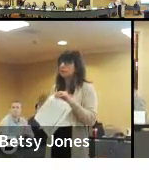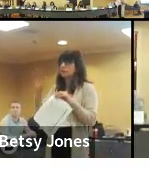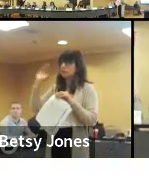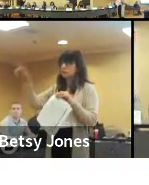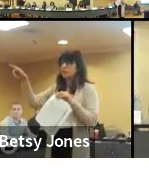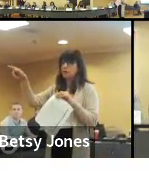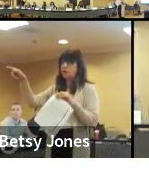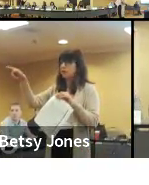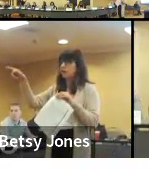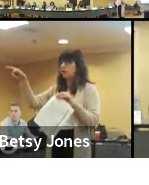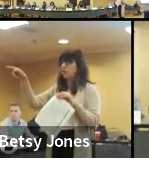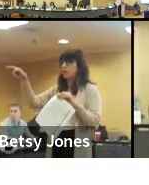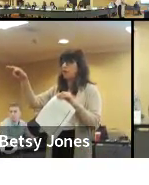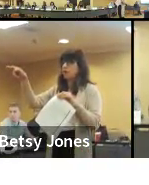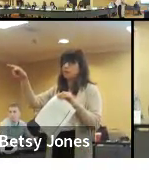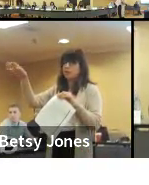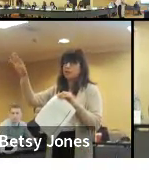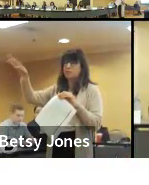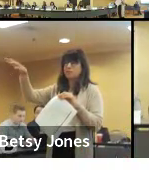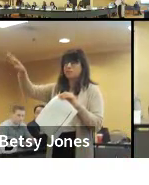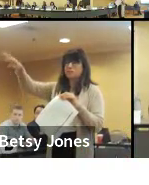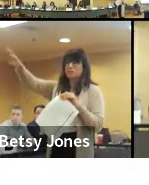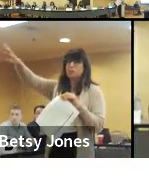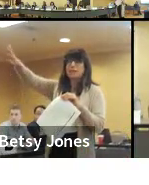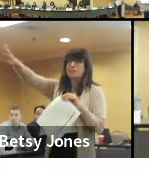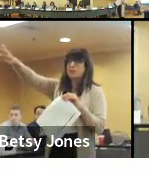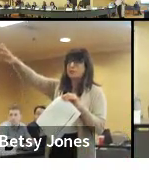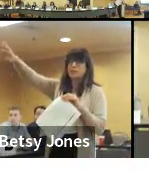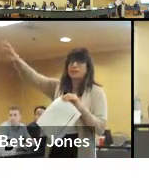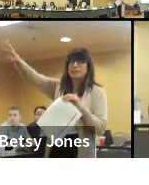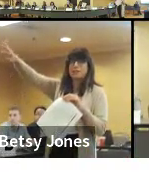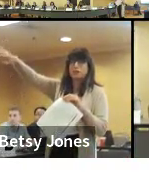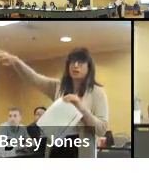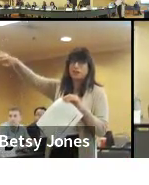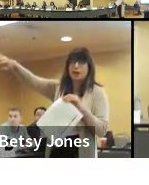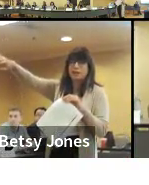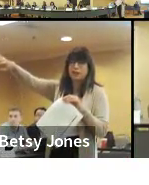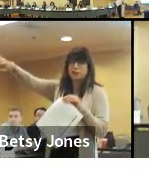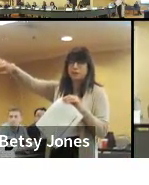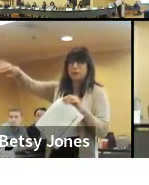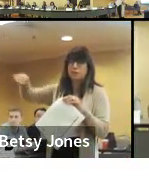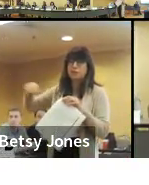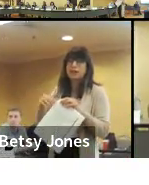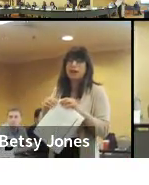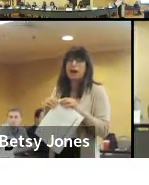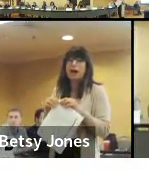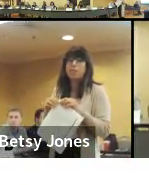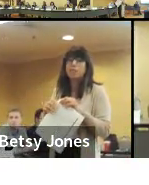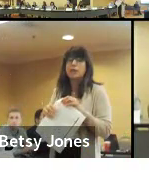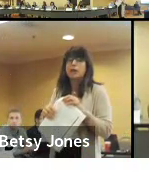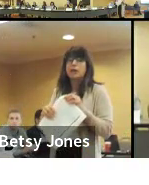that. Samuel is going to do his best to make sure that it's not too noisy back there and disruptive.